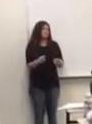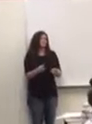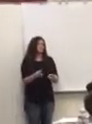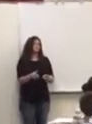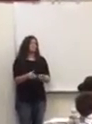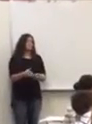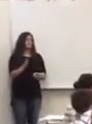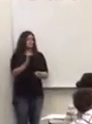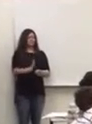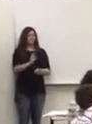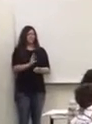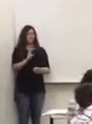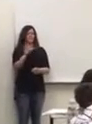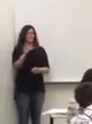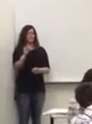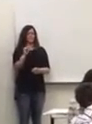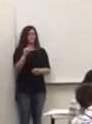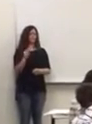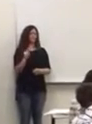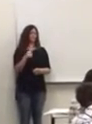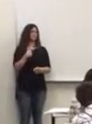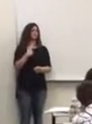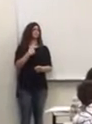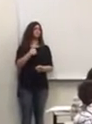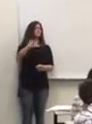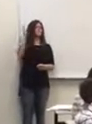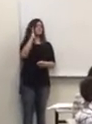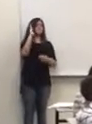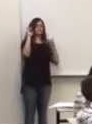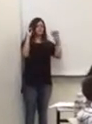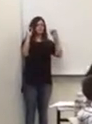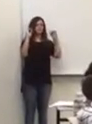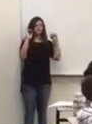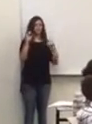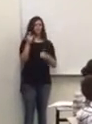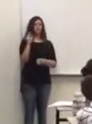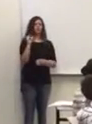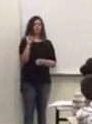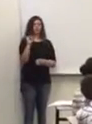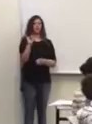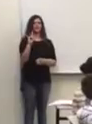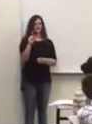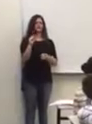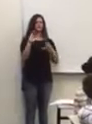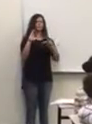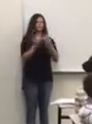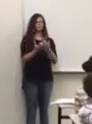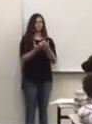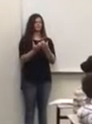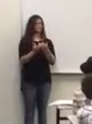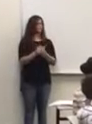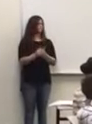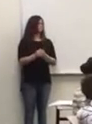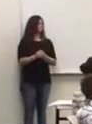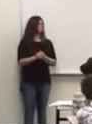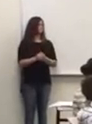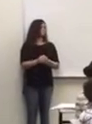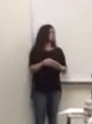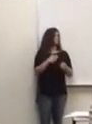there. And back when I was teaching humanities, I still required oral presentations and speeches and that kind of thing. So